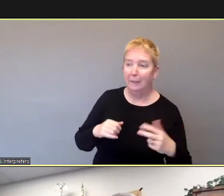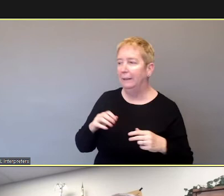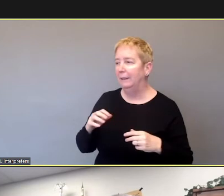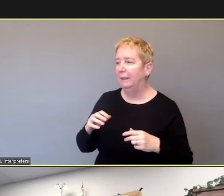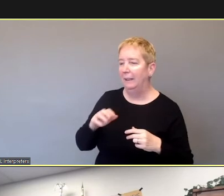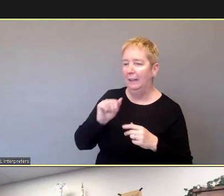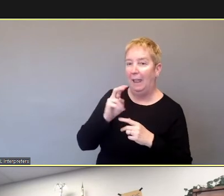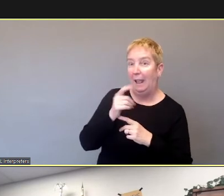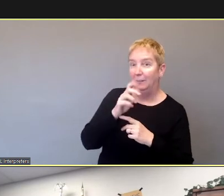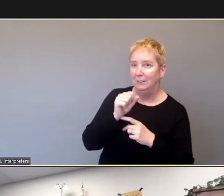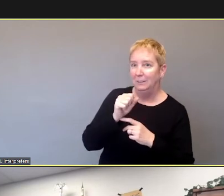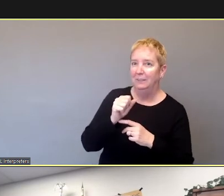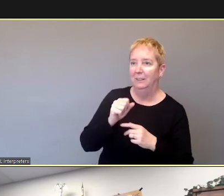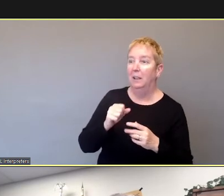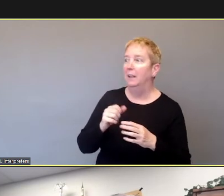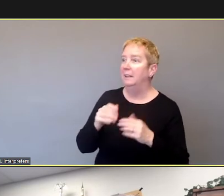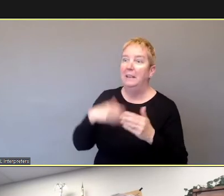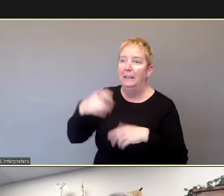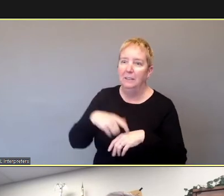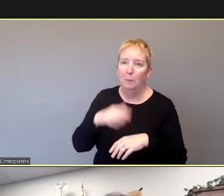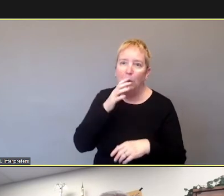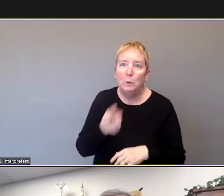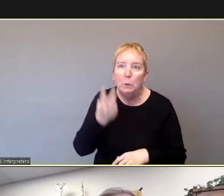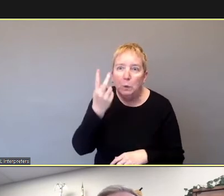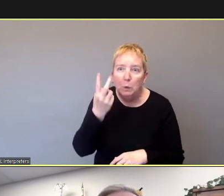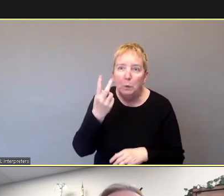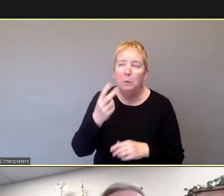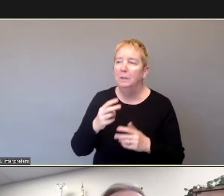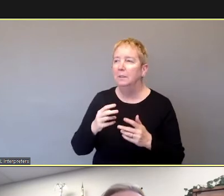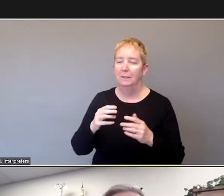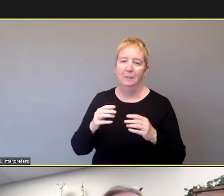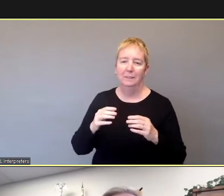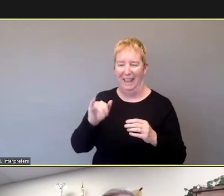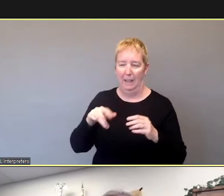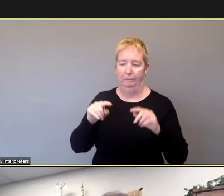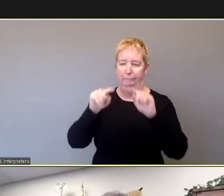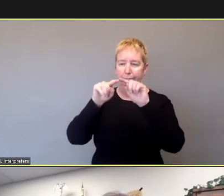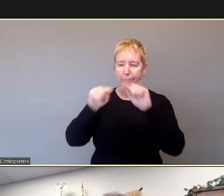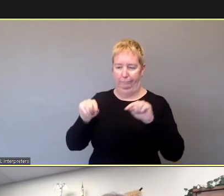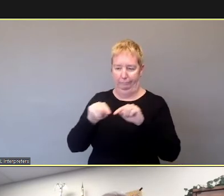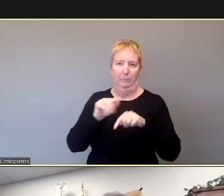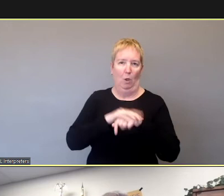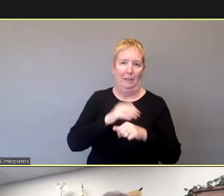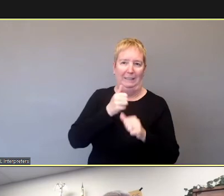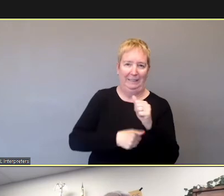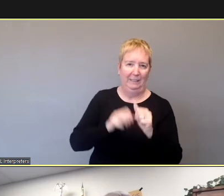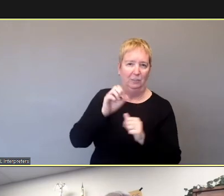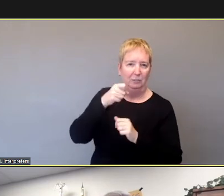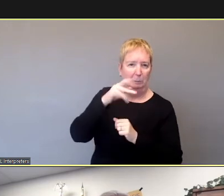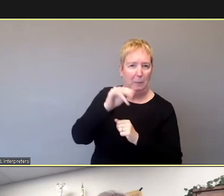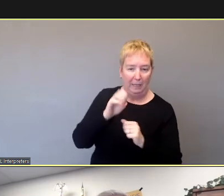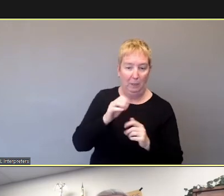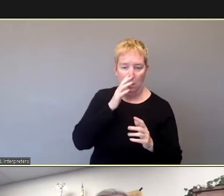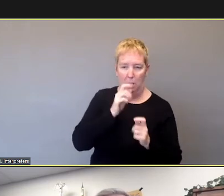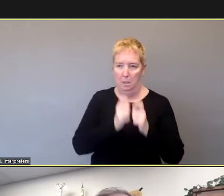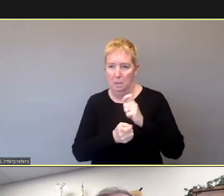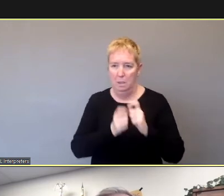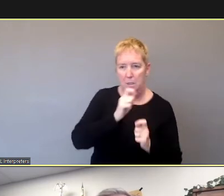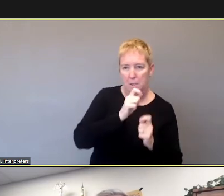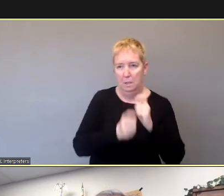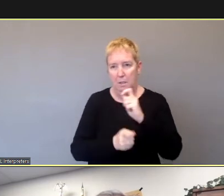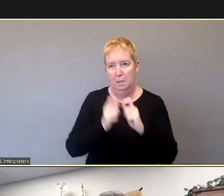with Omicron and et cetera. So I think it's going to be an ongoing fight. And I think the talk about a universal